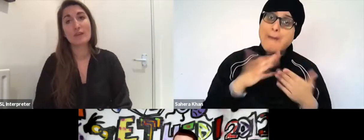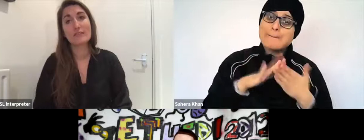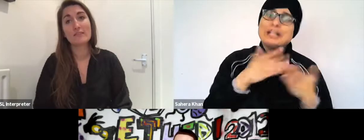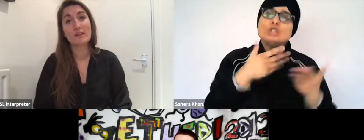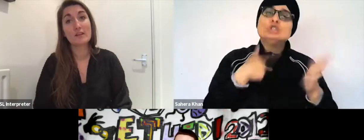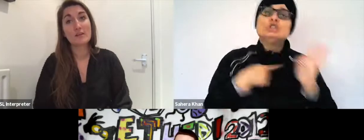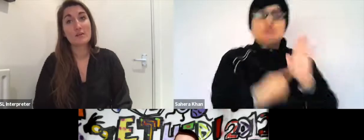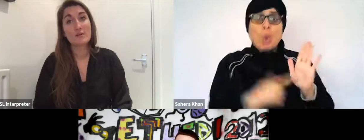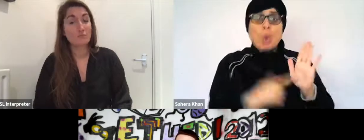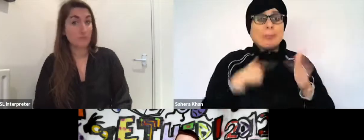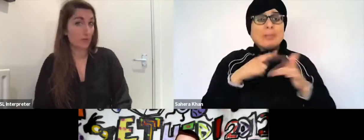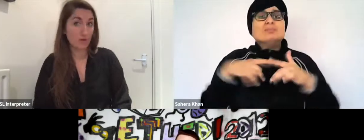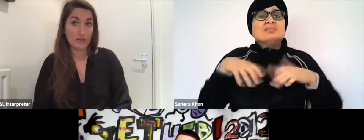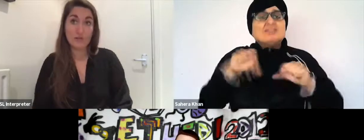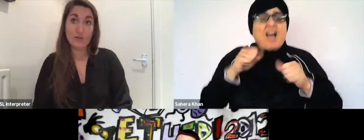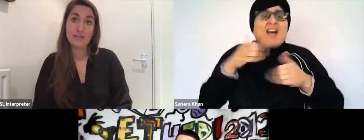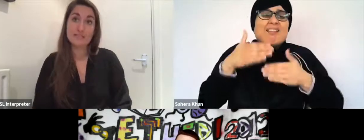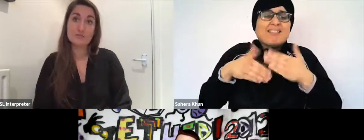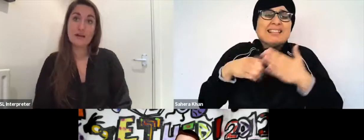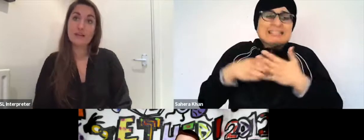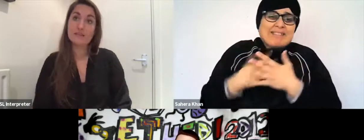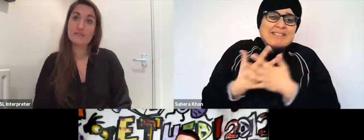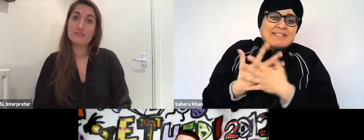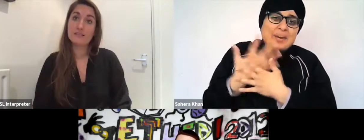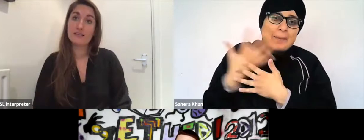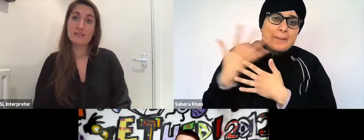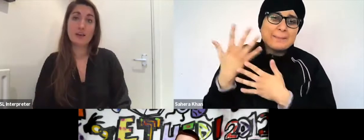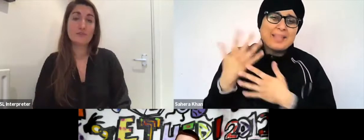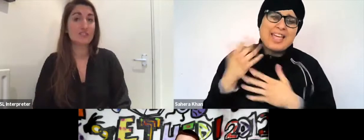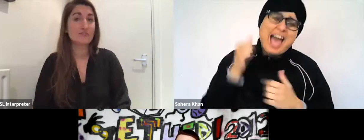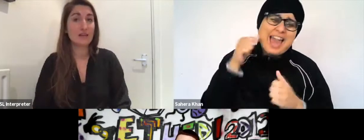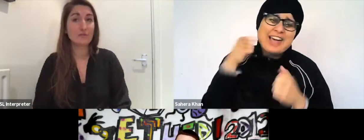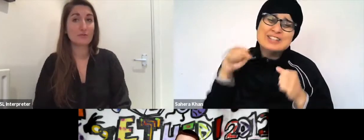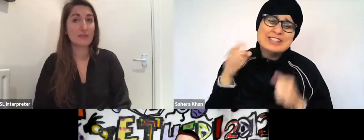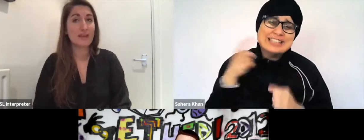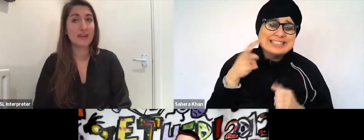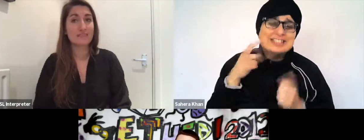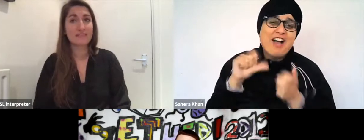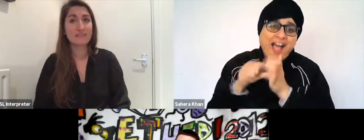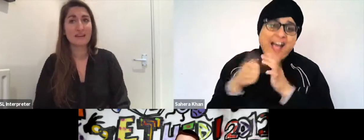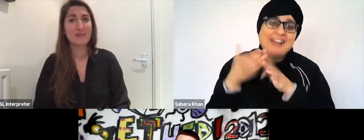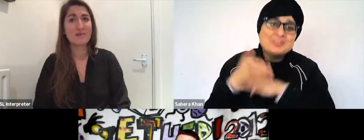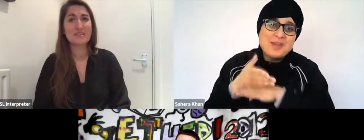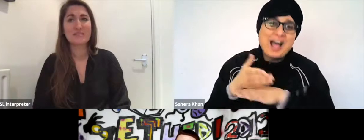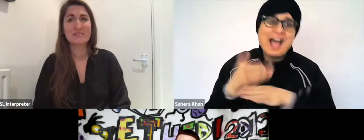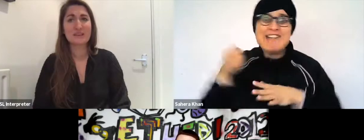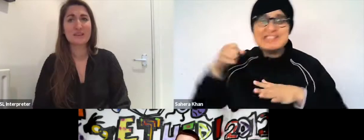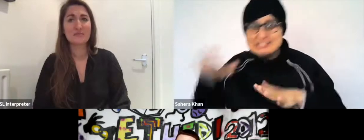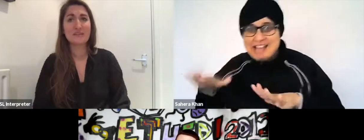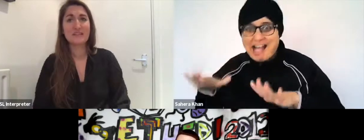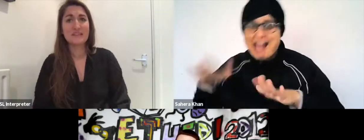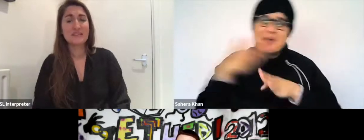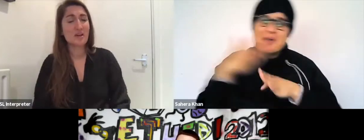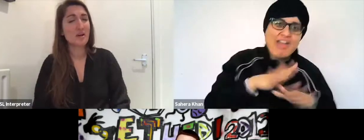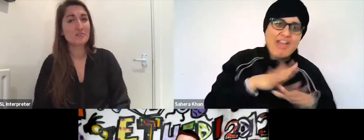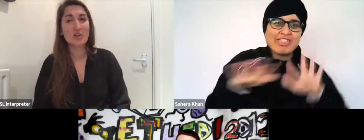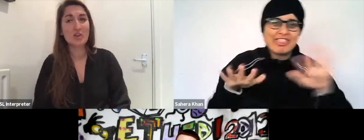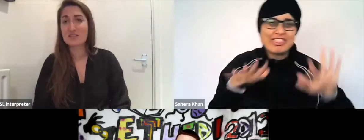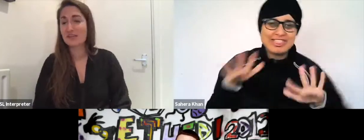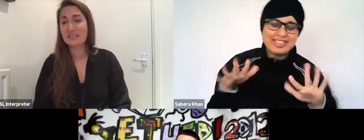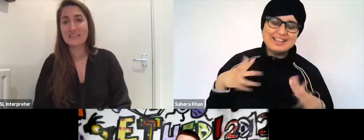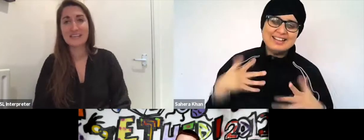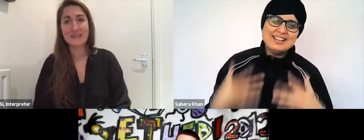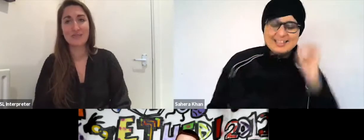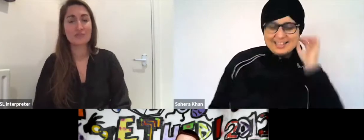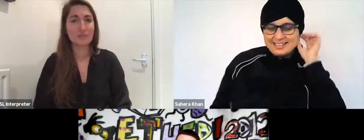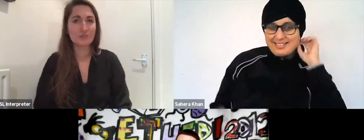mainstream one, and they got given a place as well, and it kind of just developed from there. I know it's kind of a it's a hard job. It's